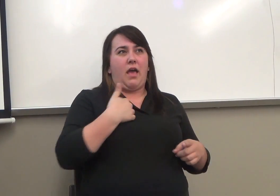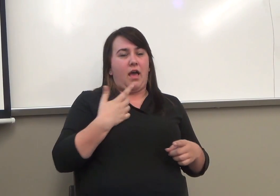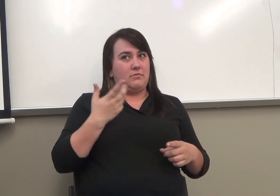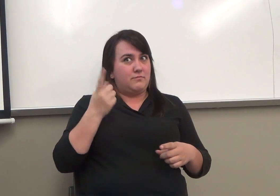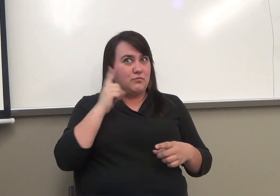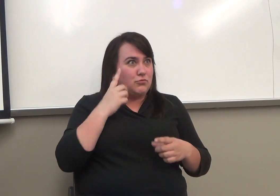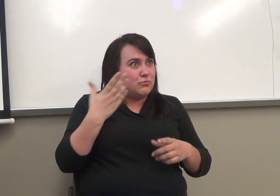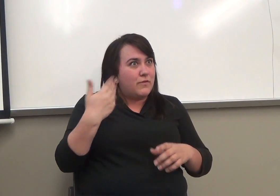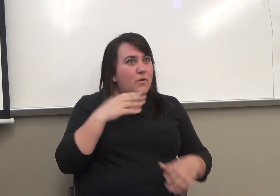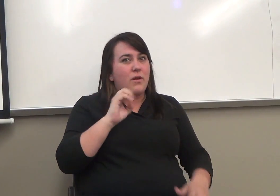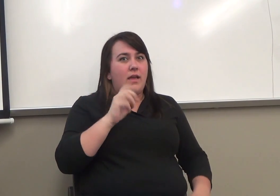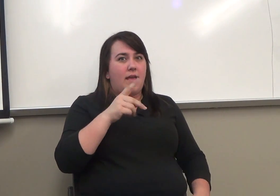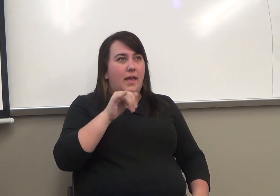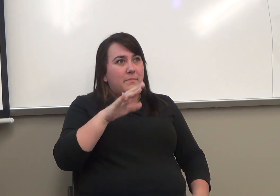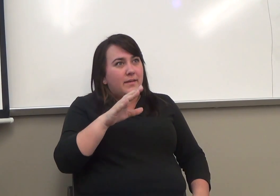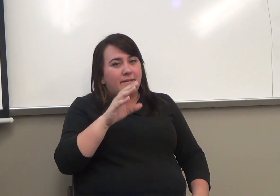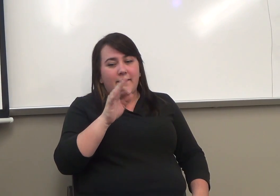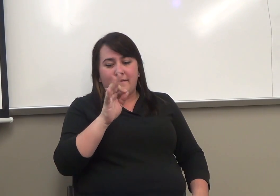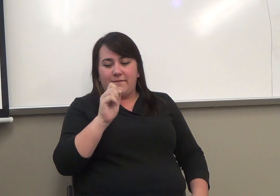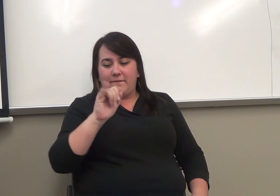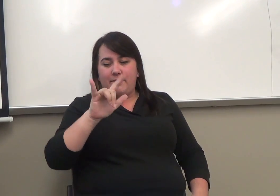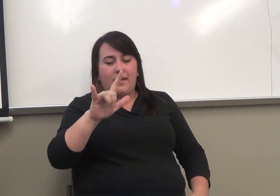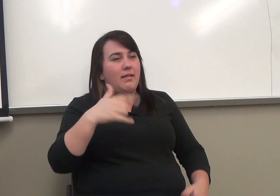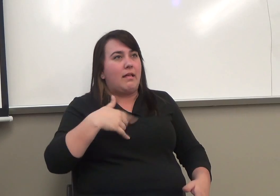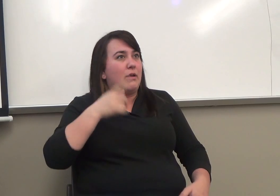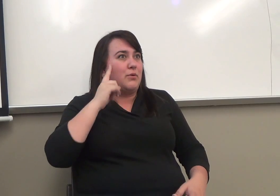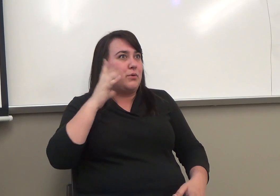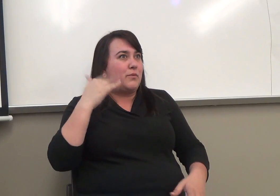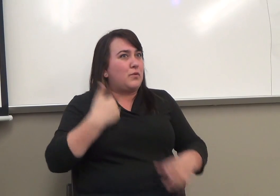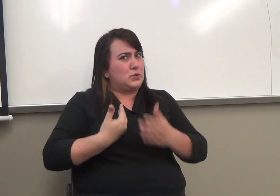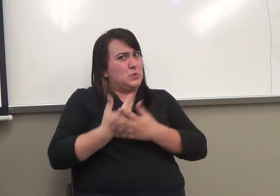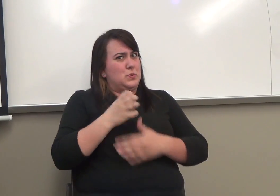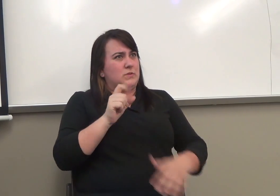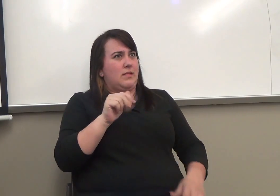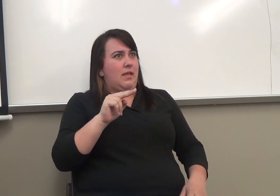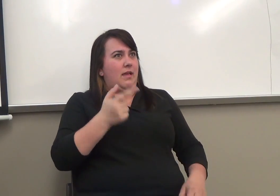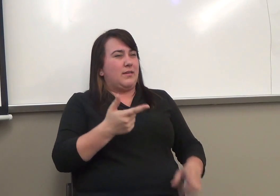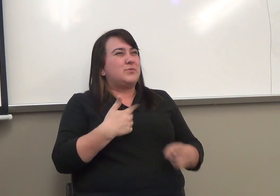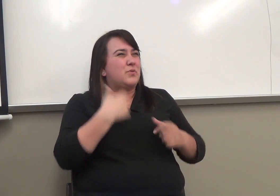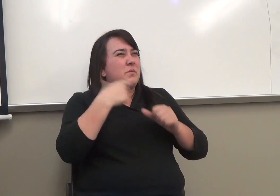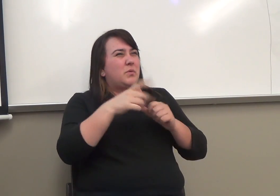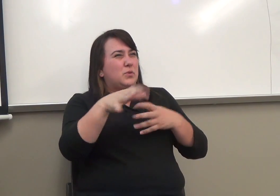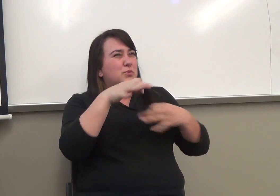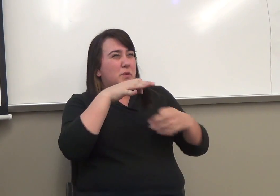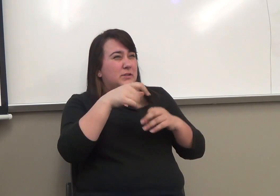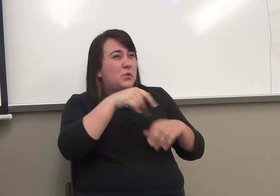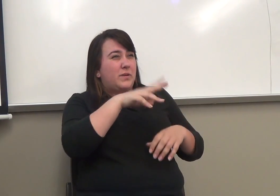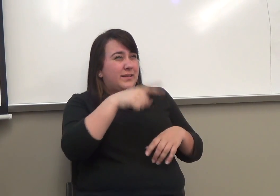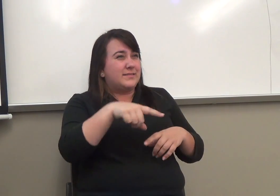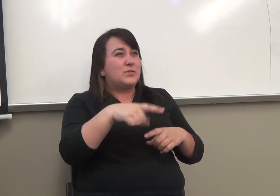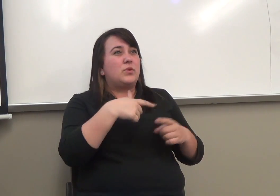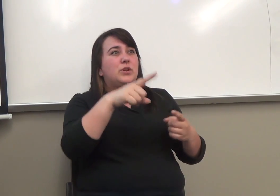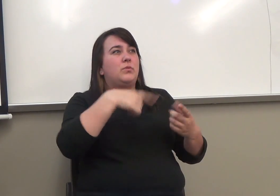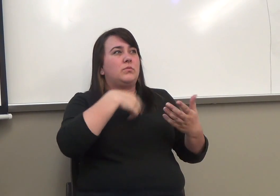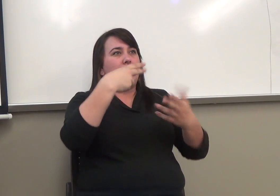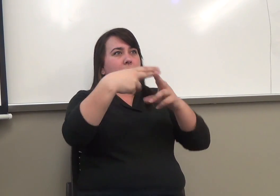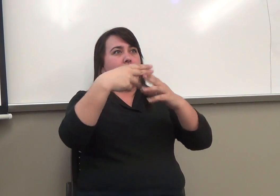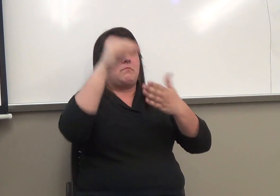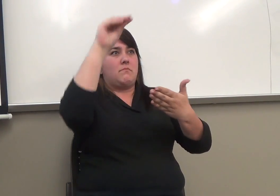I do this because I've had, when I gave you that directions quiz, I've had people write this on the bottom of their quiz. Epic